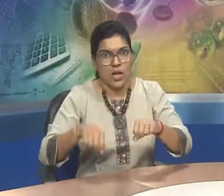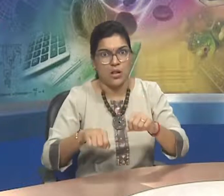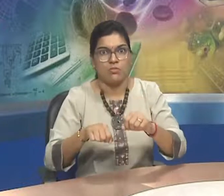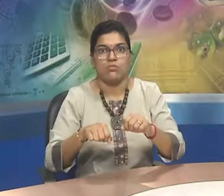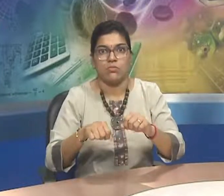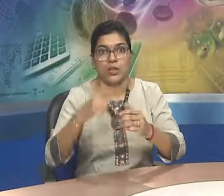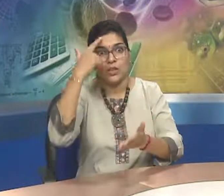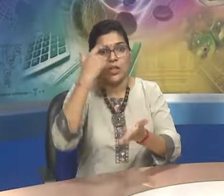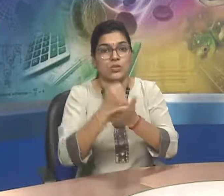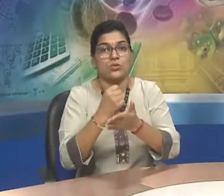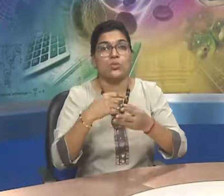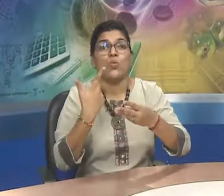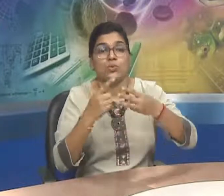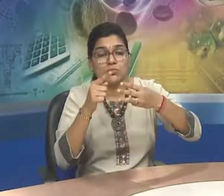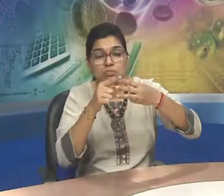option is high court.